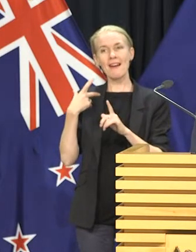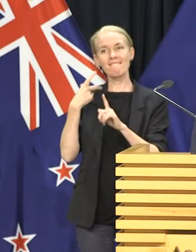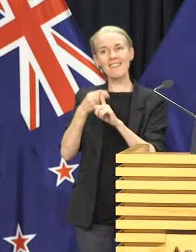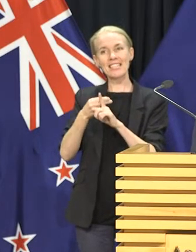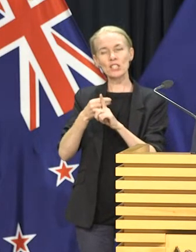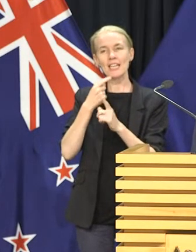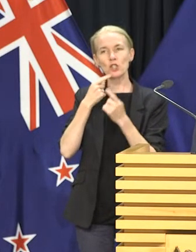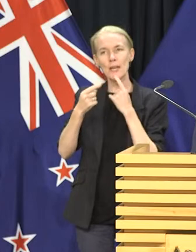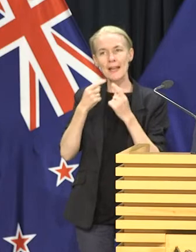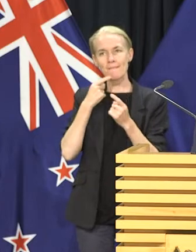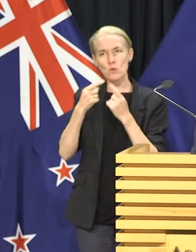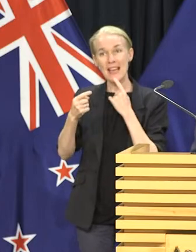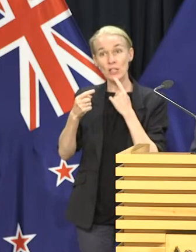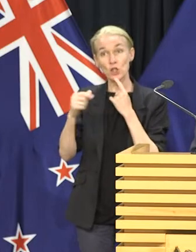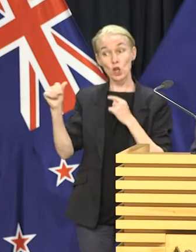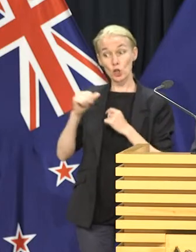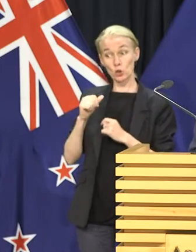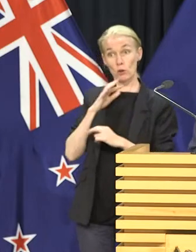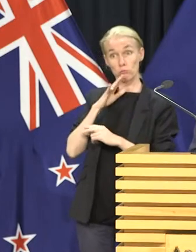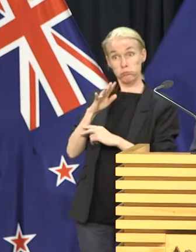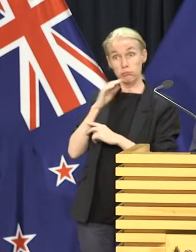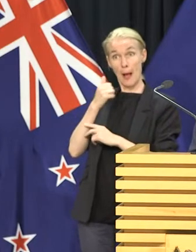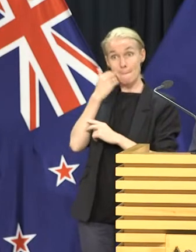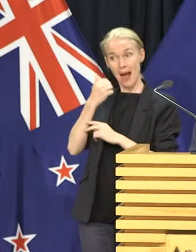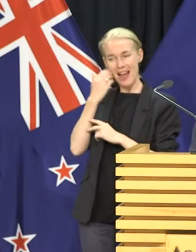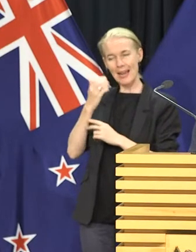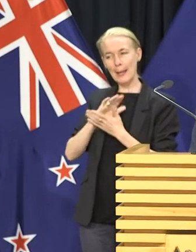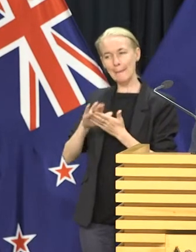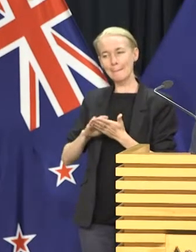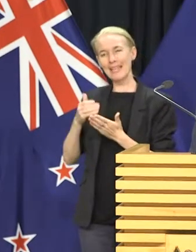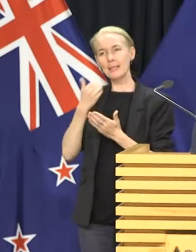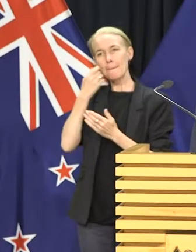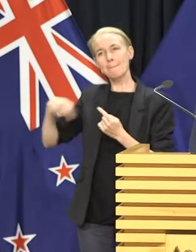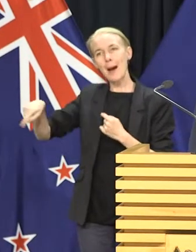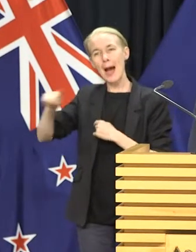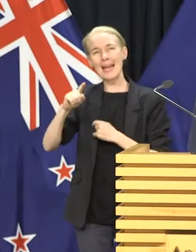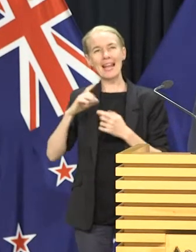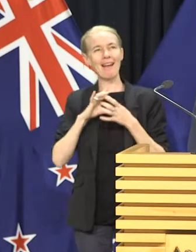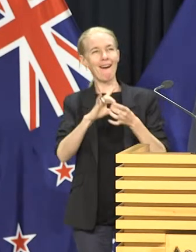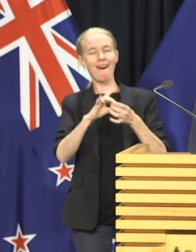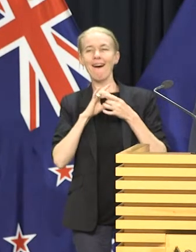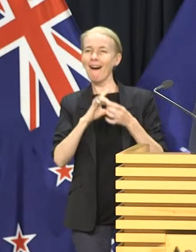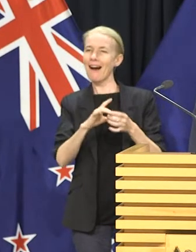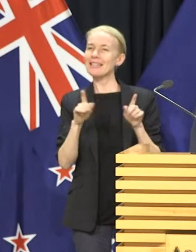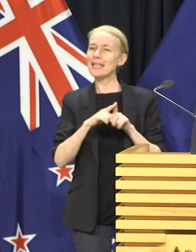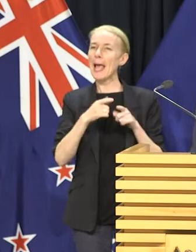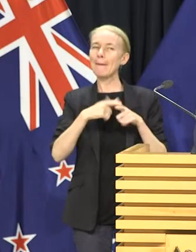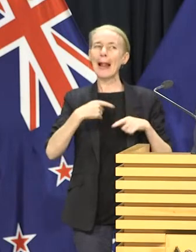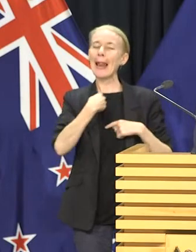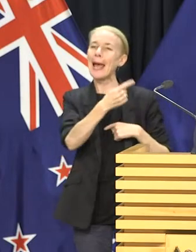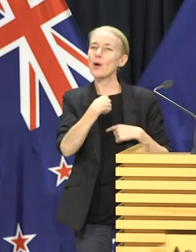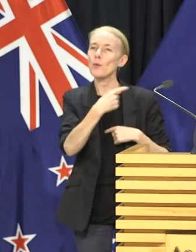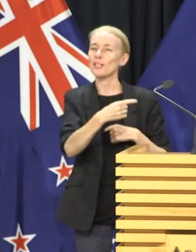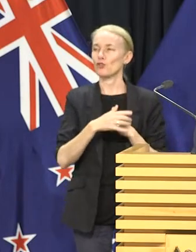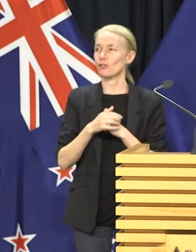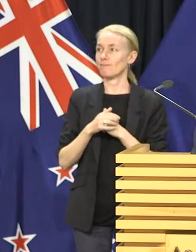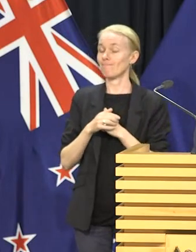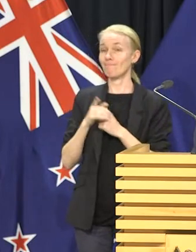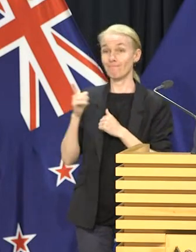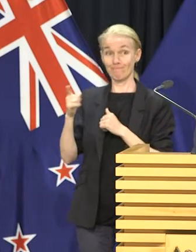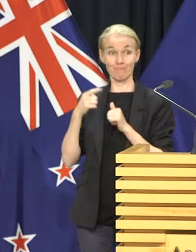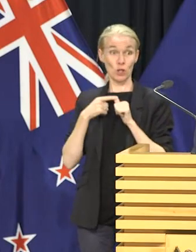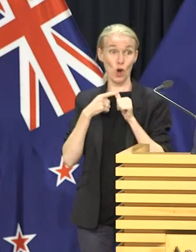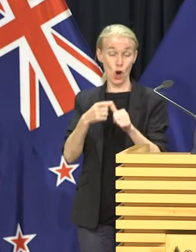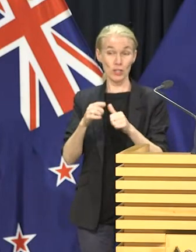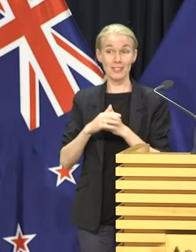being Māori? In particular for our kaumātua kuia and our rangatahi Māori, who prefer to articulate themselves in te reo